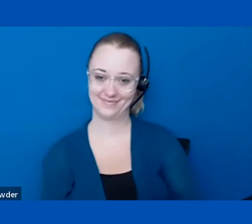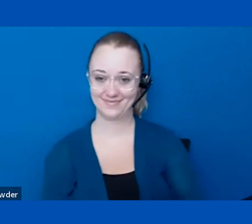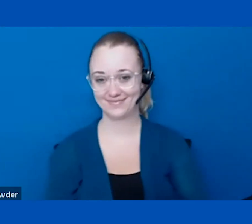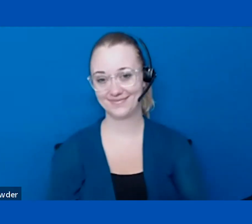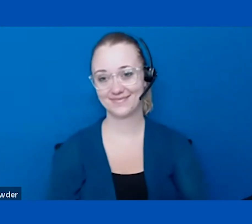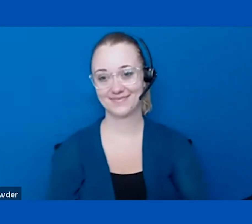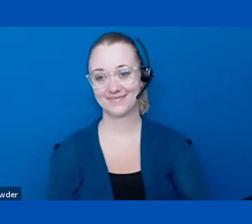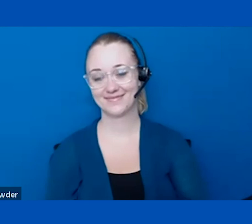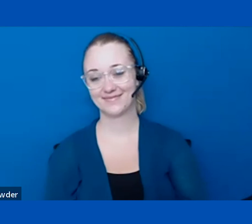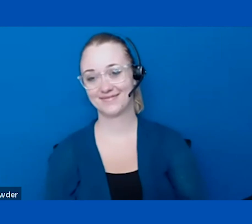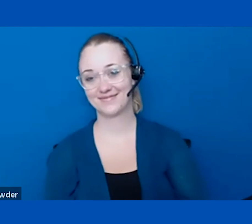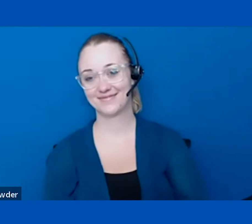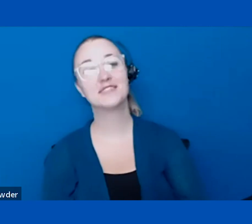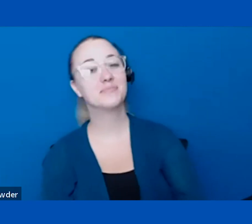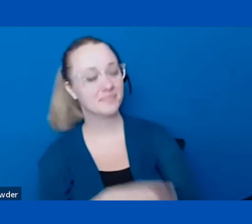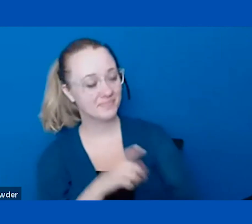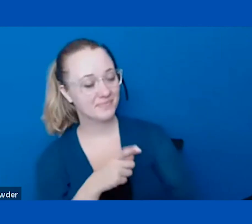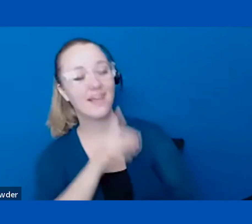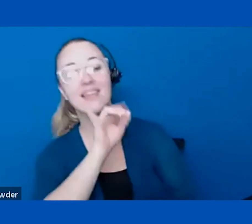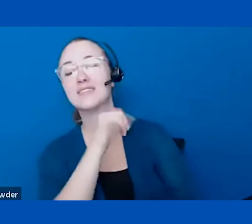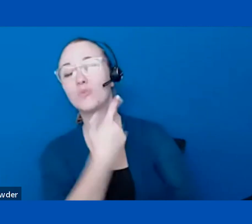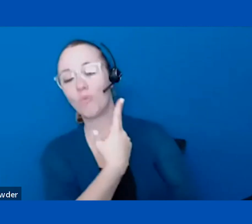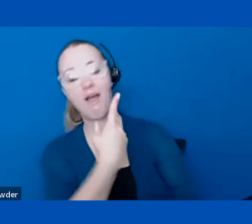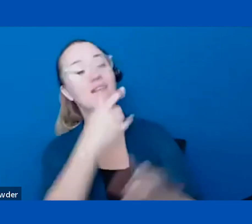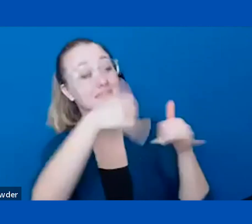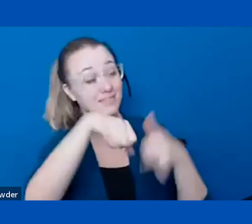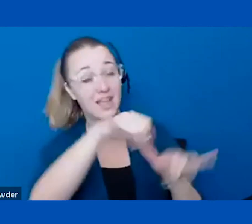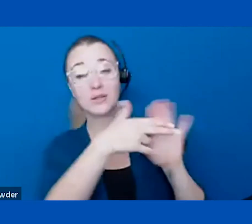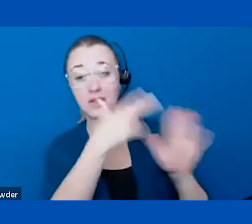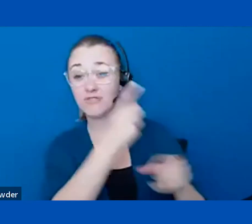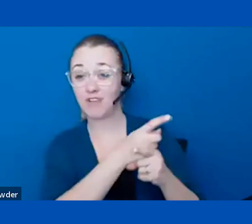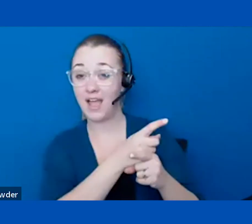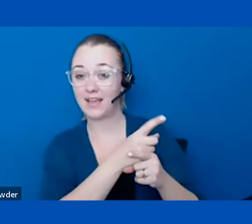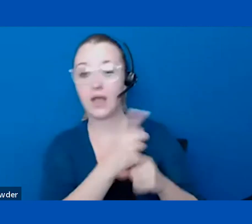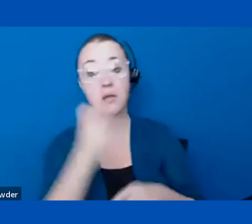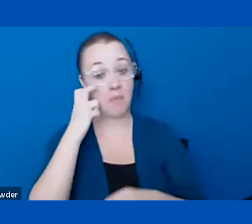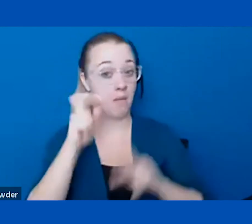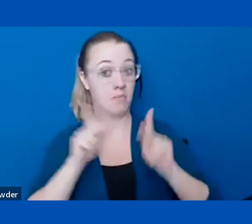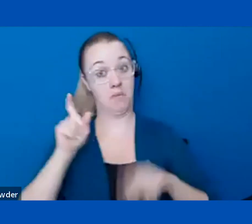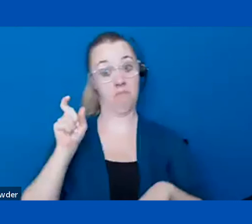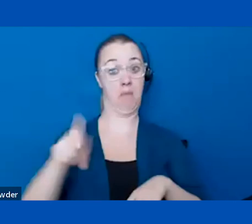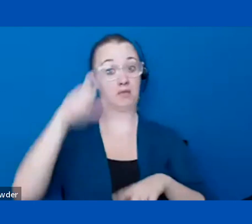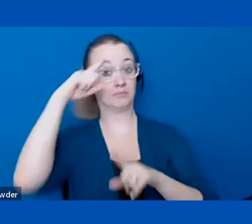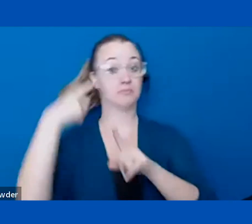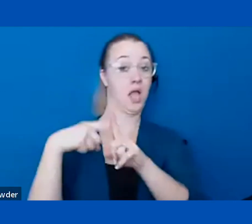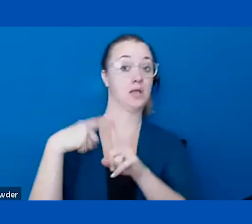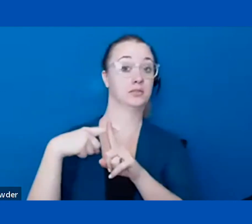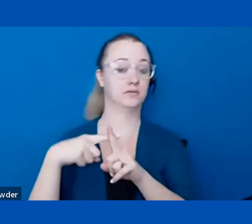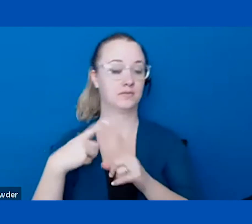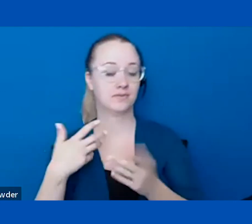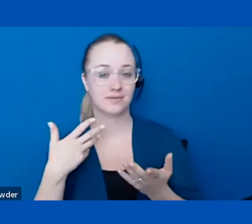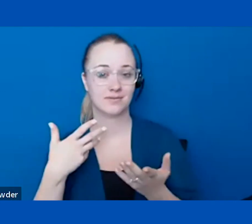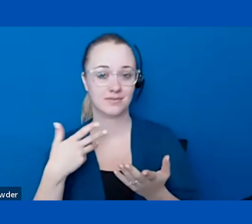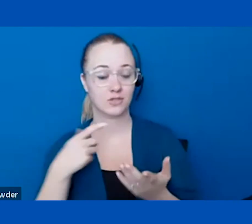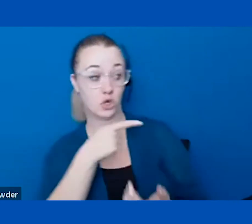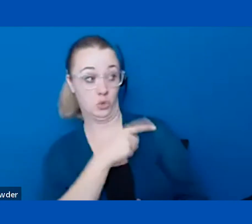See, there again, though, that is one of those stereotypes. Aren't you always supposed to be positive? You seem like you're a pretty positive guy.